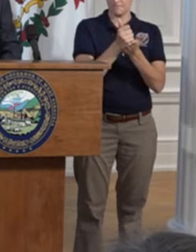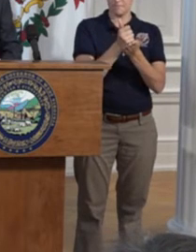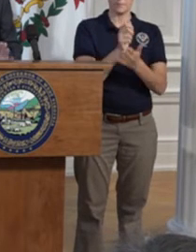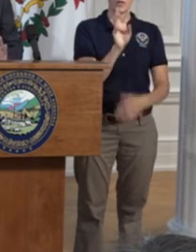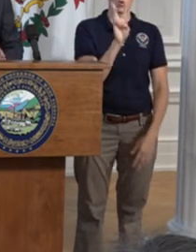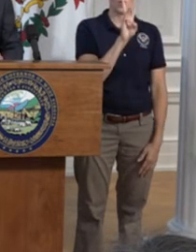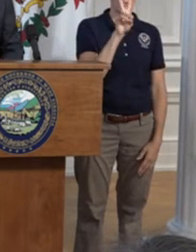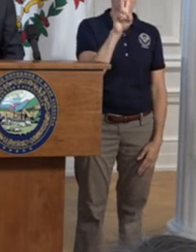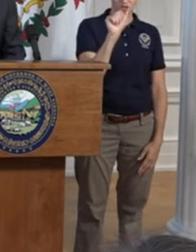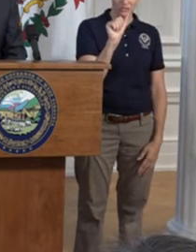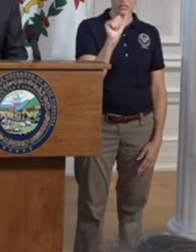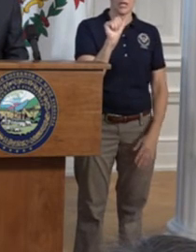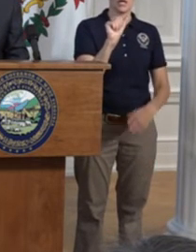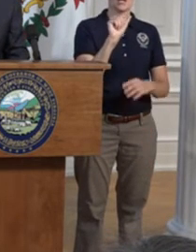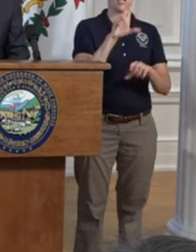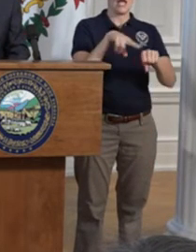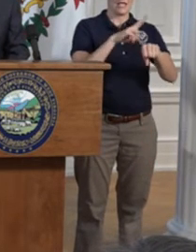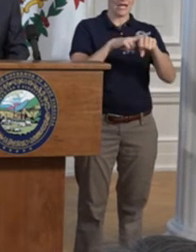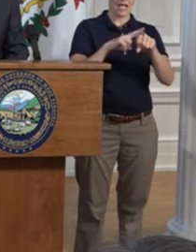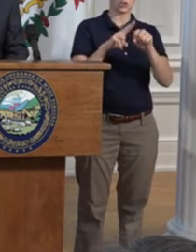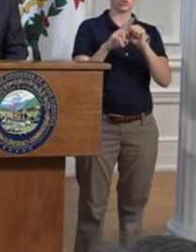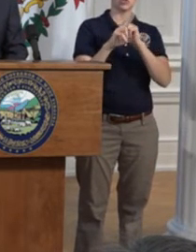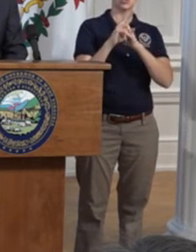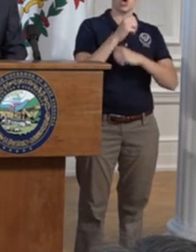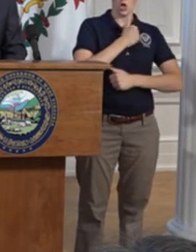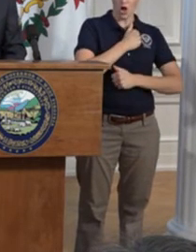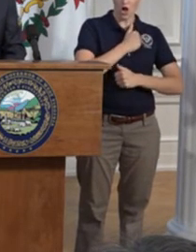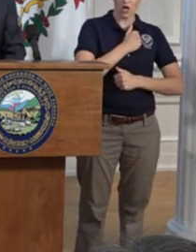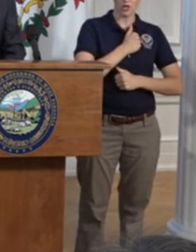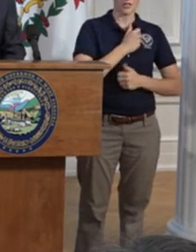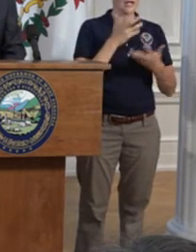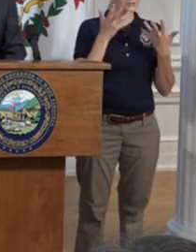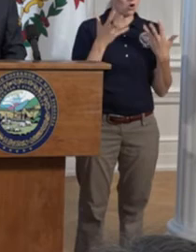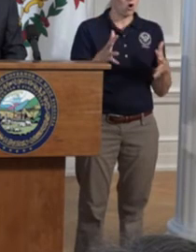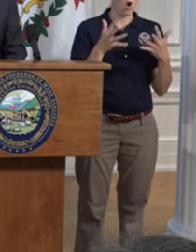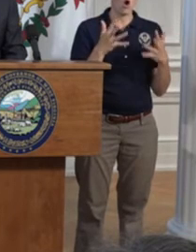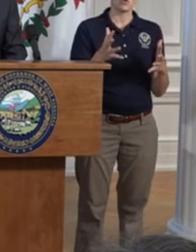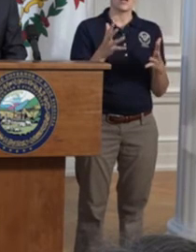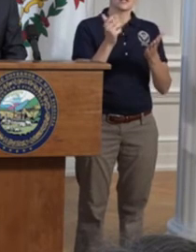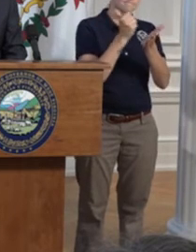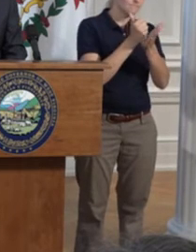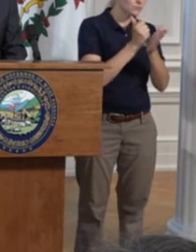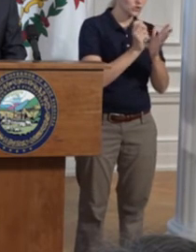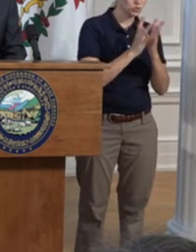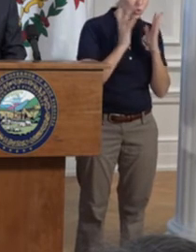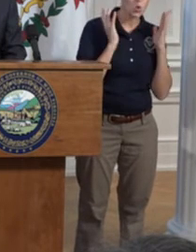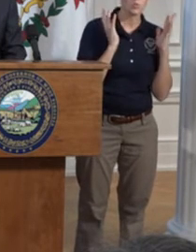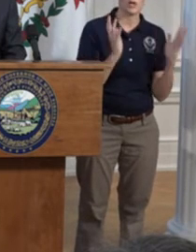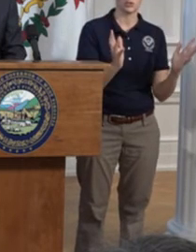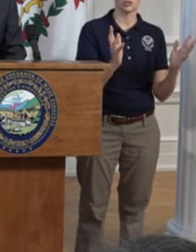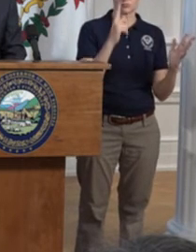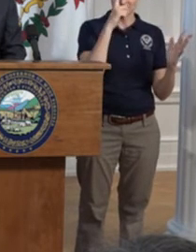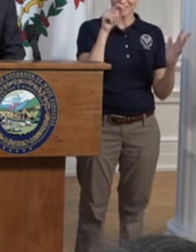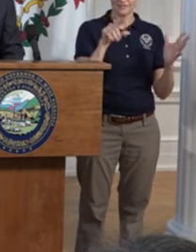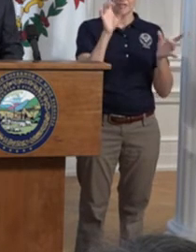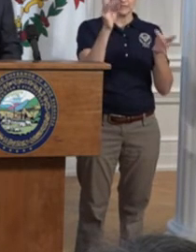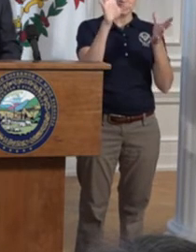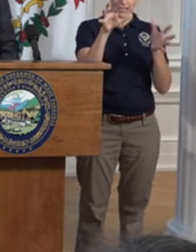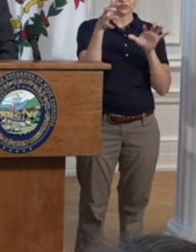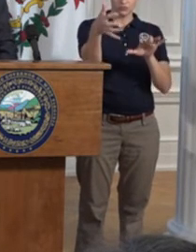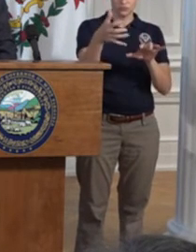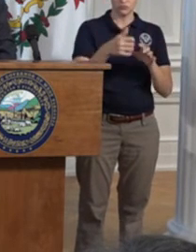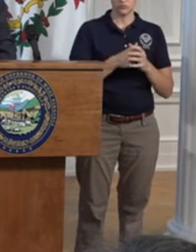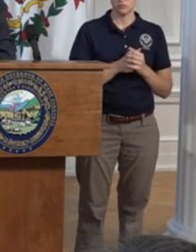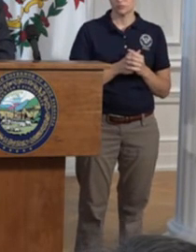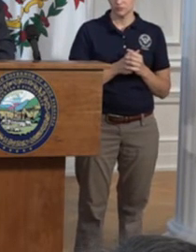as they have so many times before, gone above and beyond in the aftermath of this tragedy. And moving